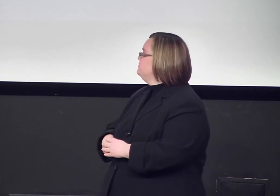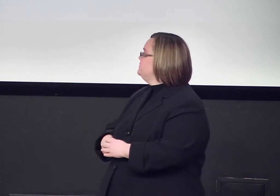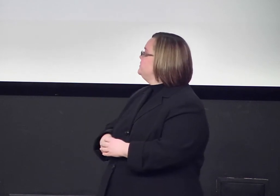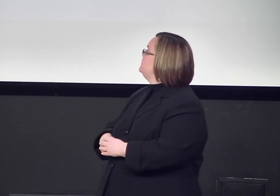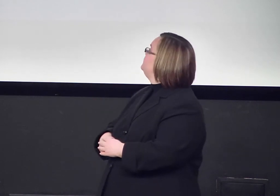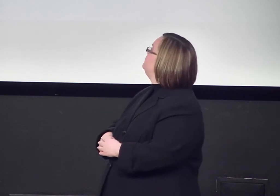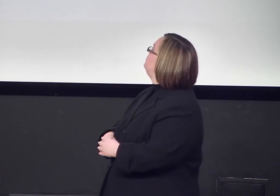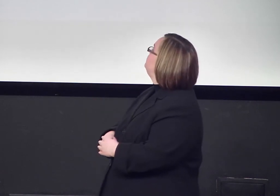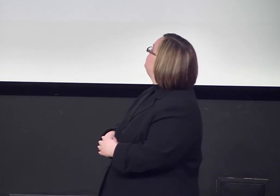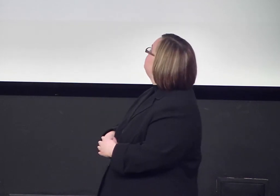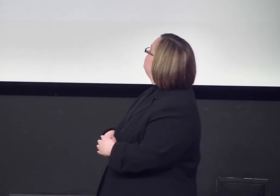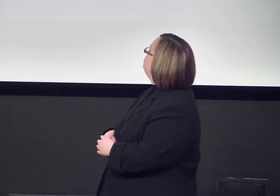your presentation.